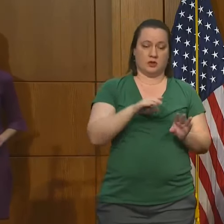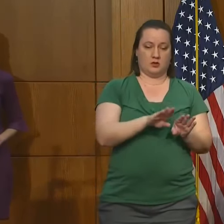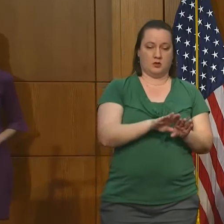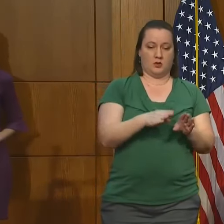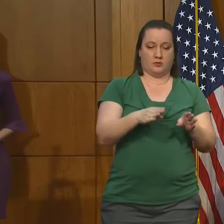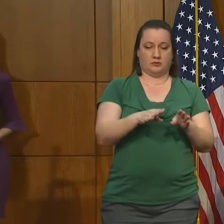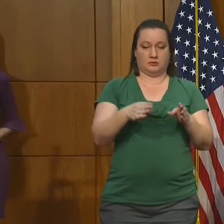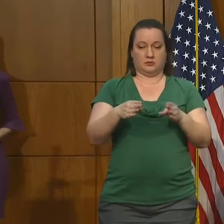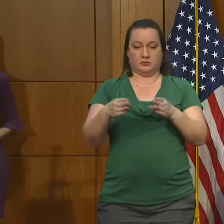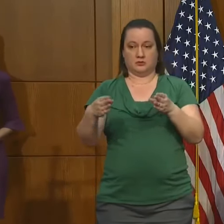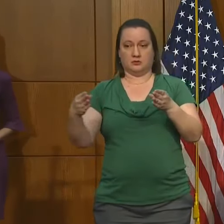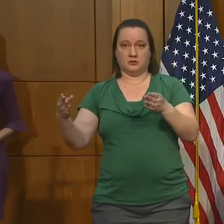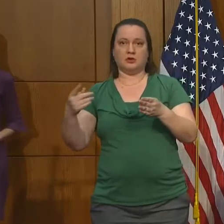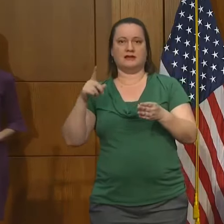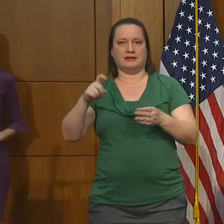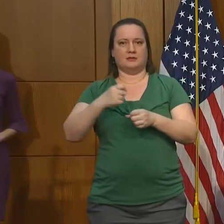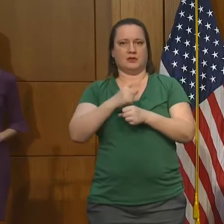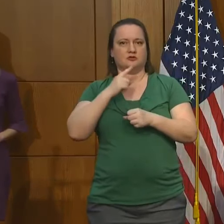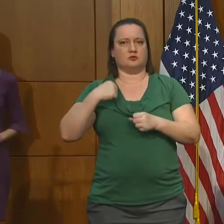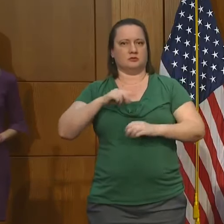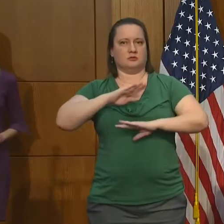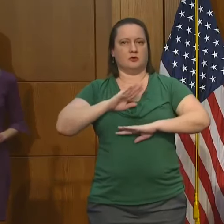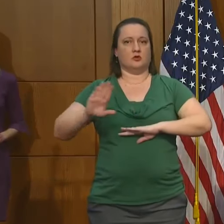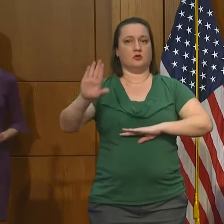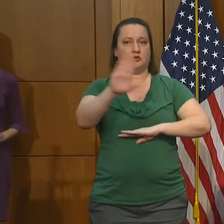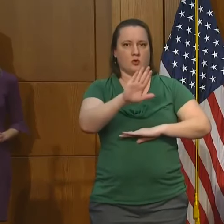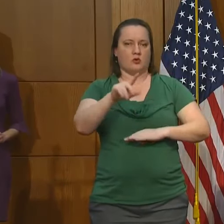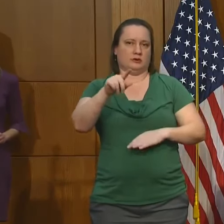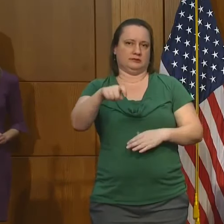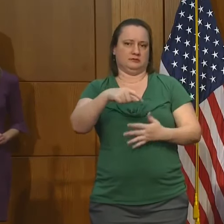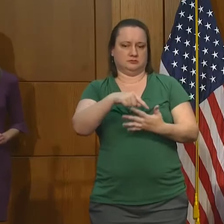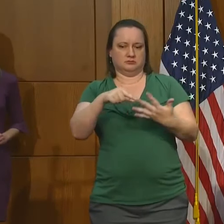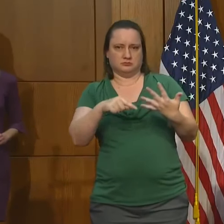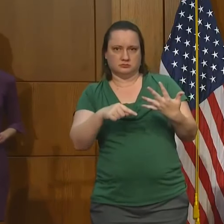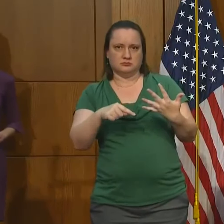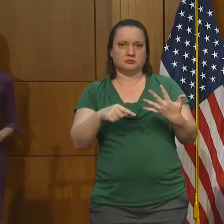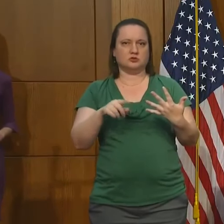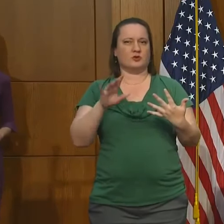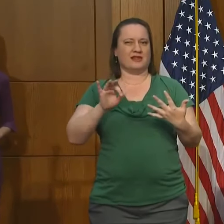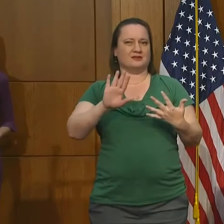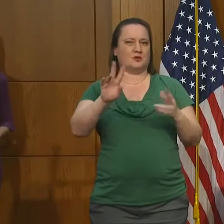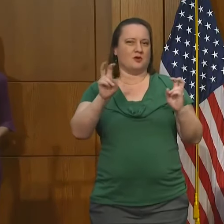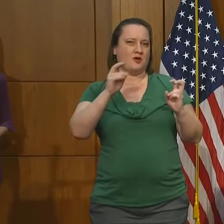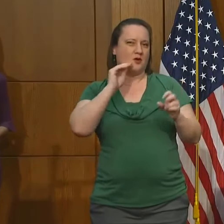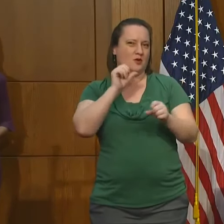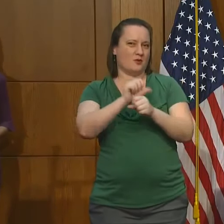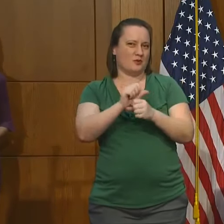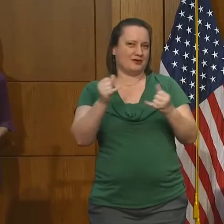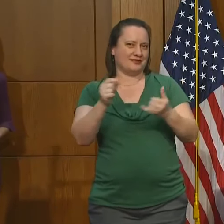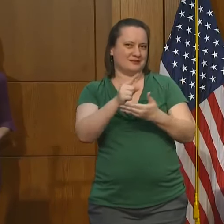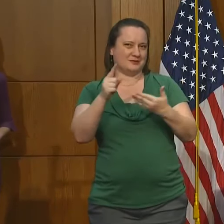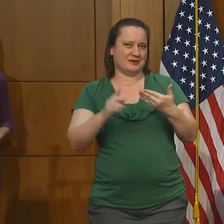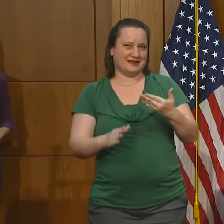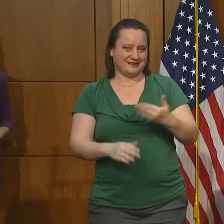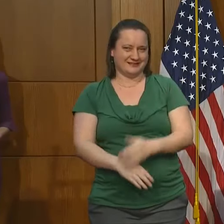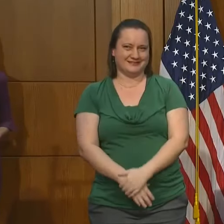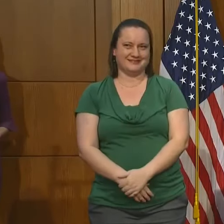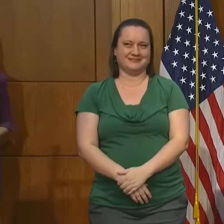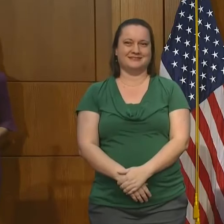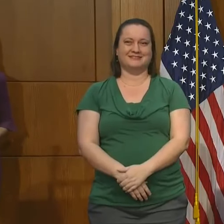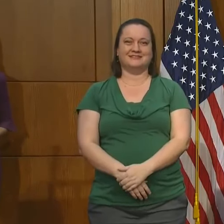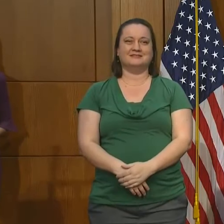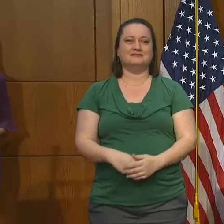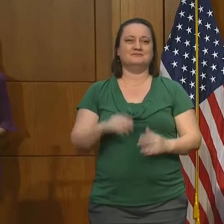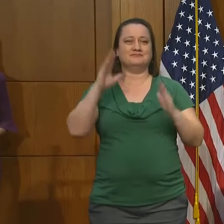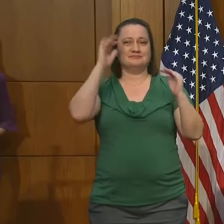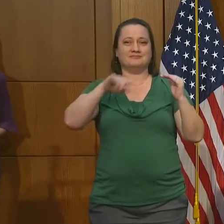as we can every day, every week. So if you will, that's your homework for the weekend. I hope that all of you have